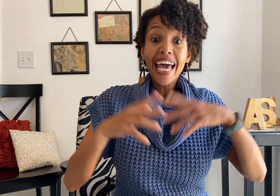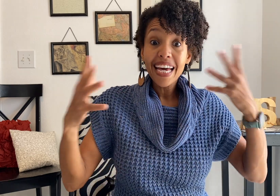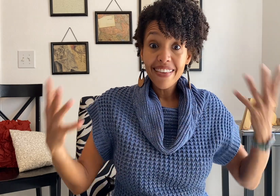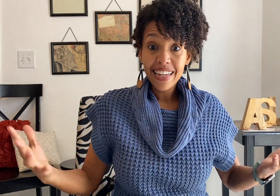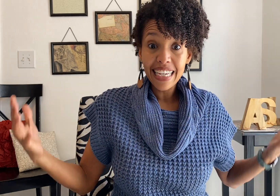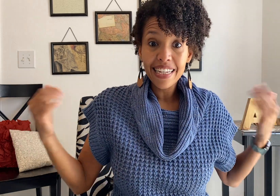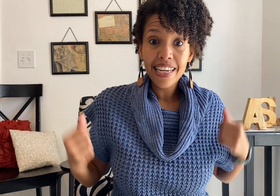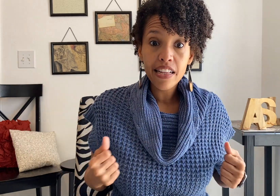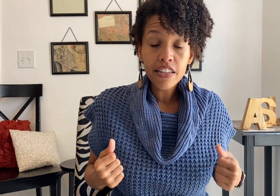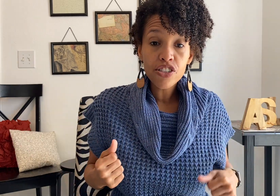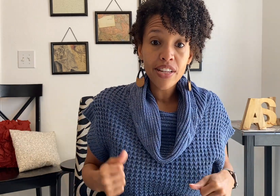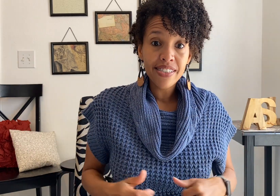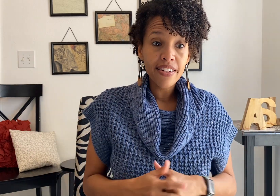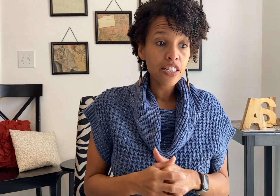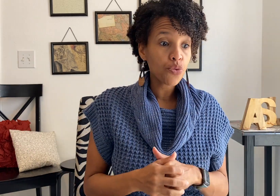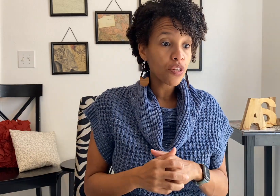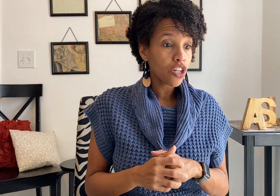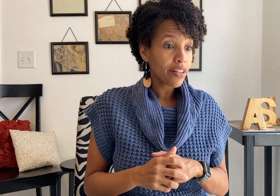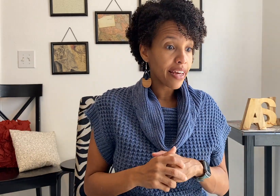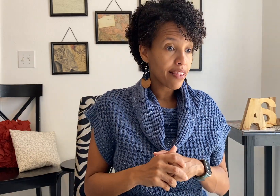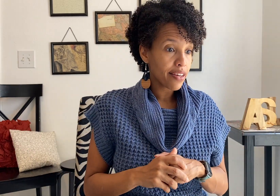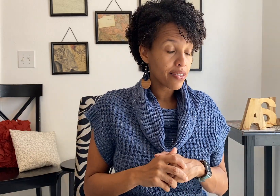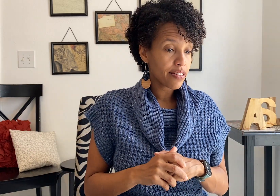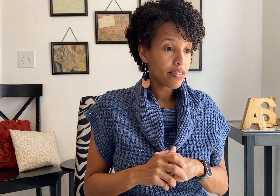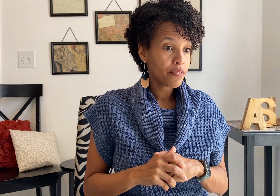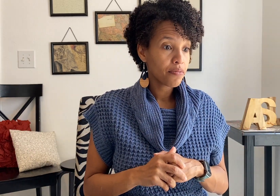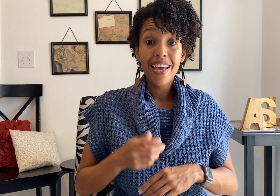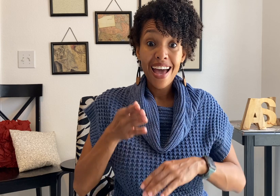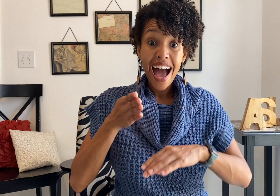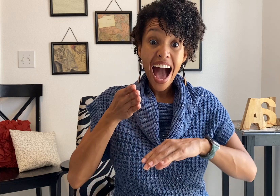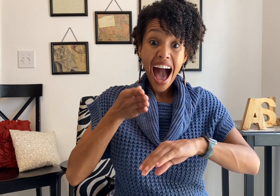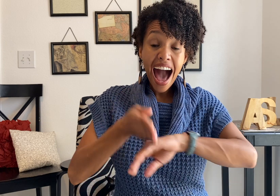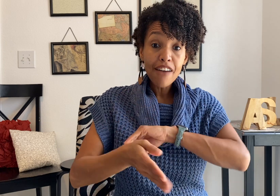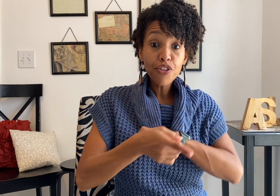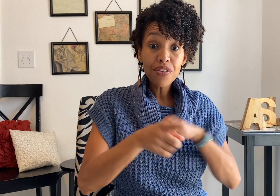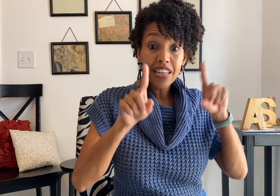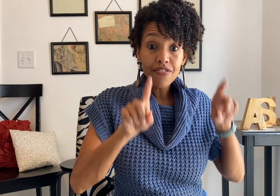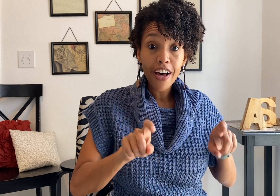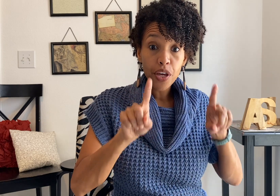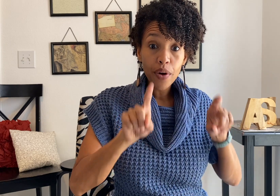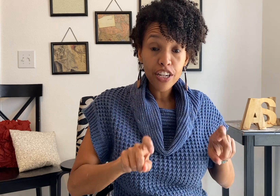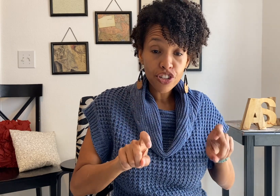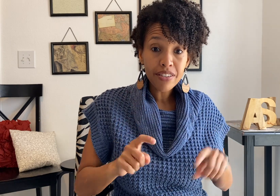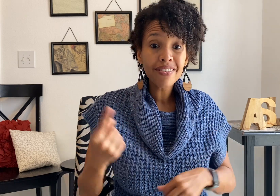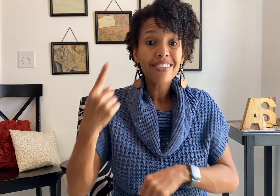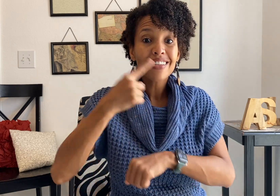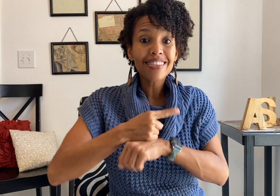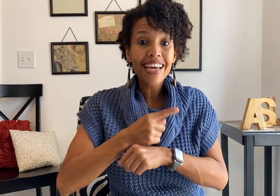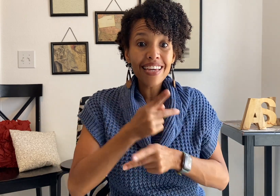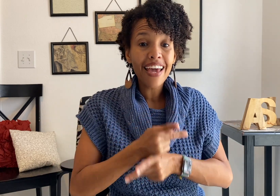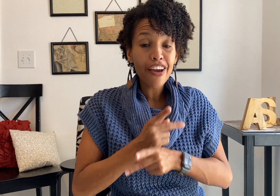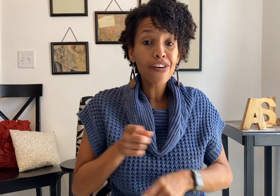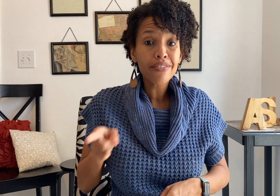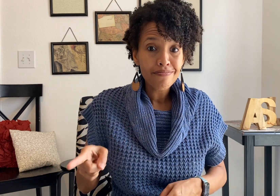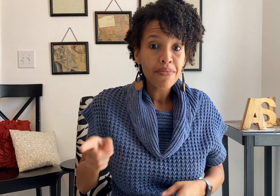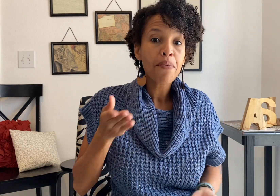And then in English, that sentence would look like this. After the evaluation, the daycare